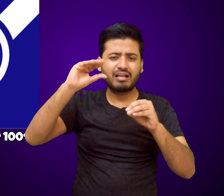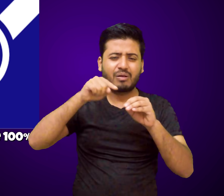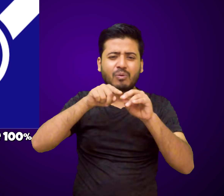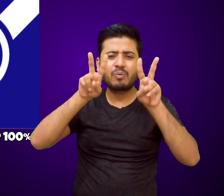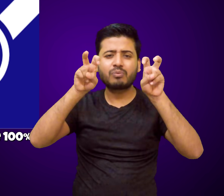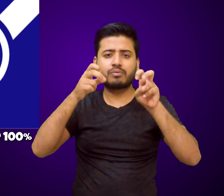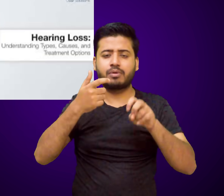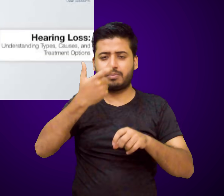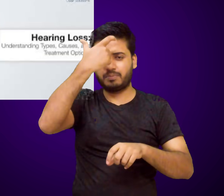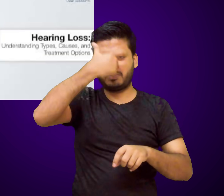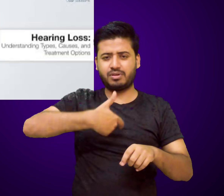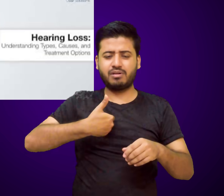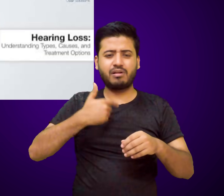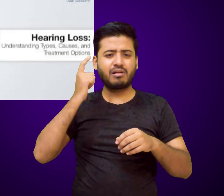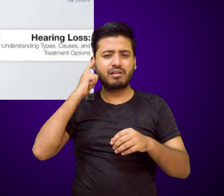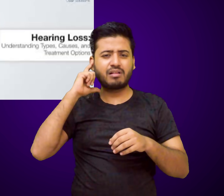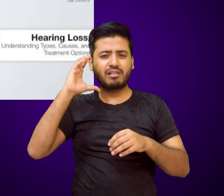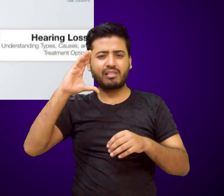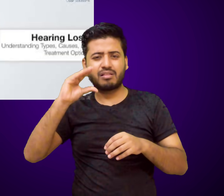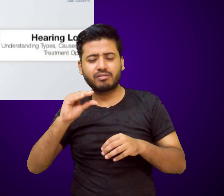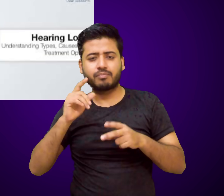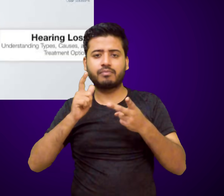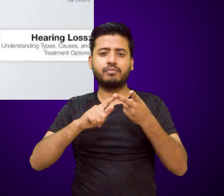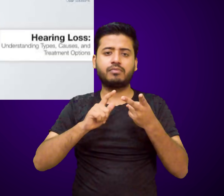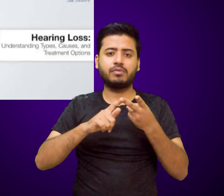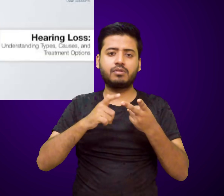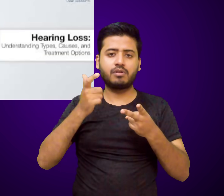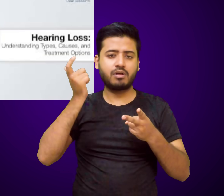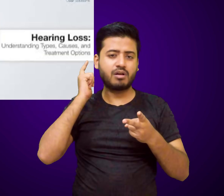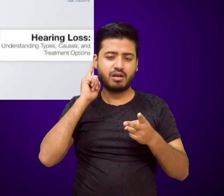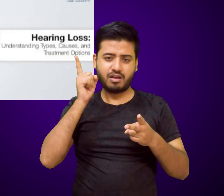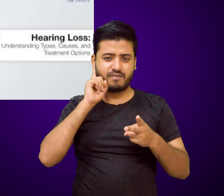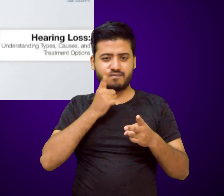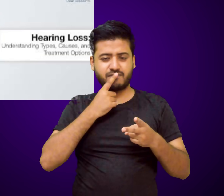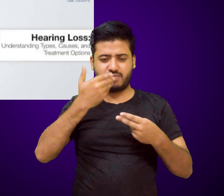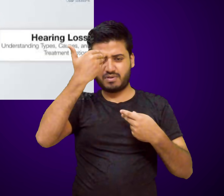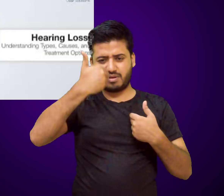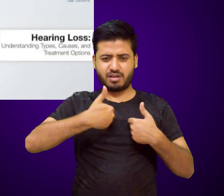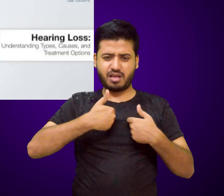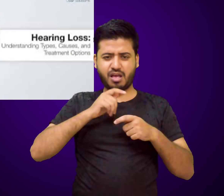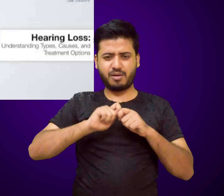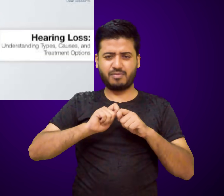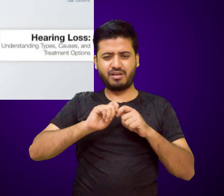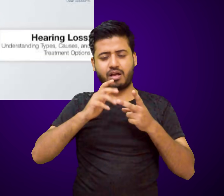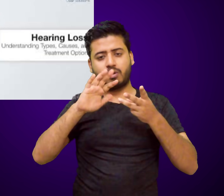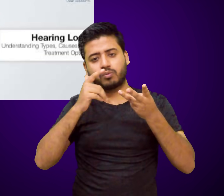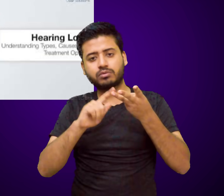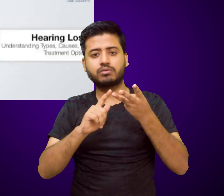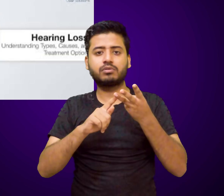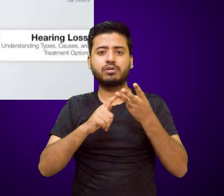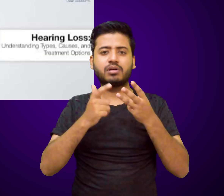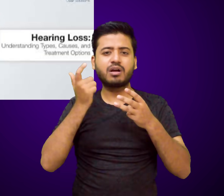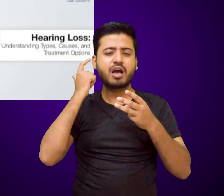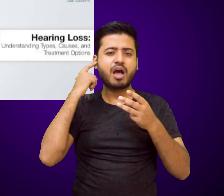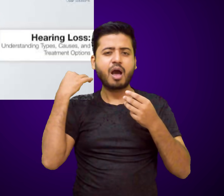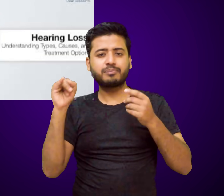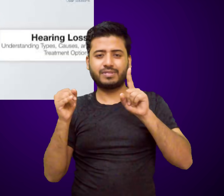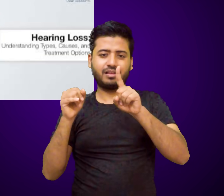carried during the journey and presented if a railway official requests it. Concession rules and processing by category.